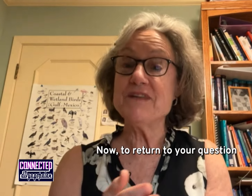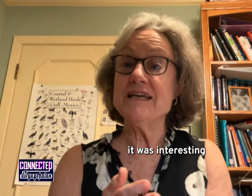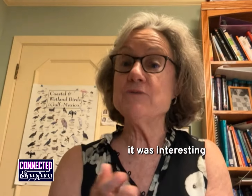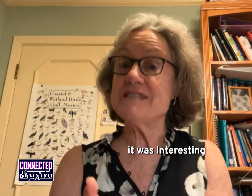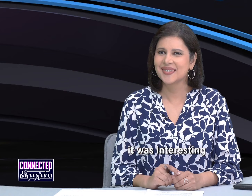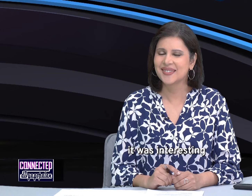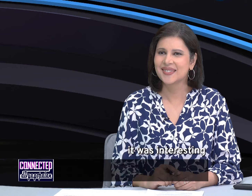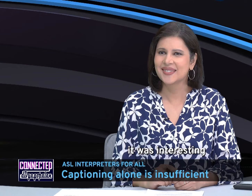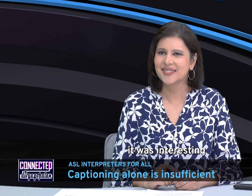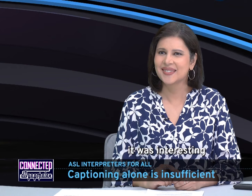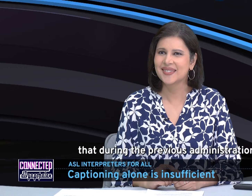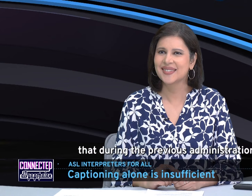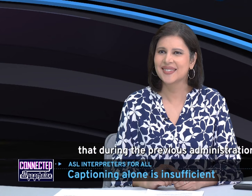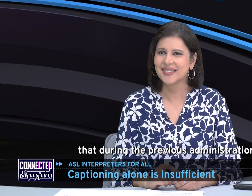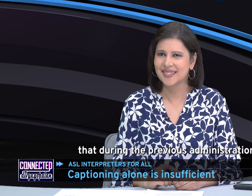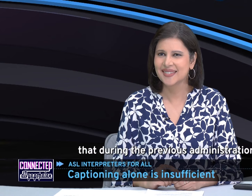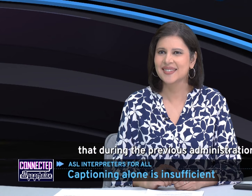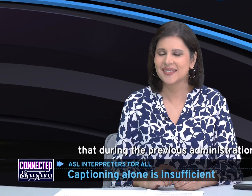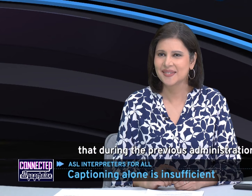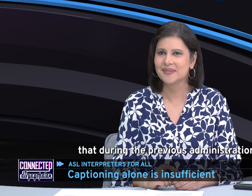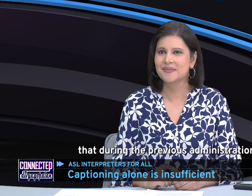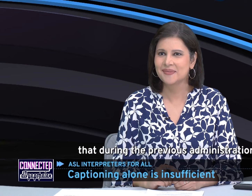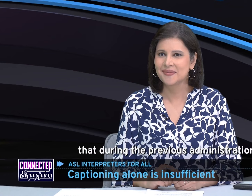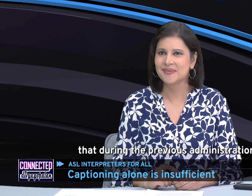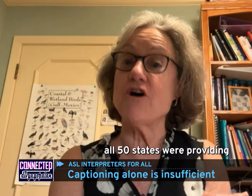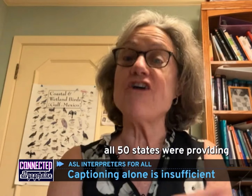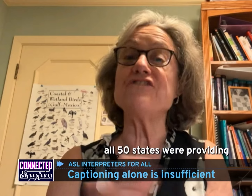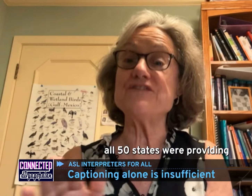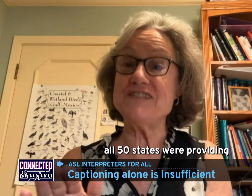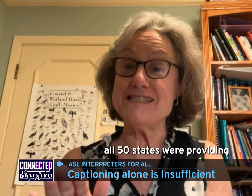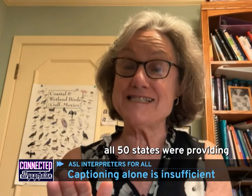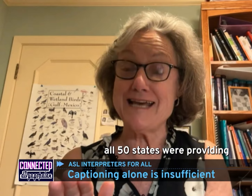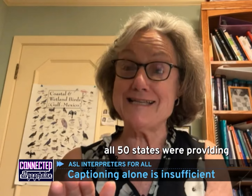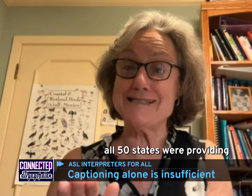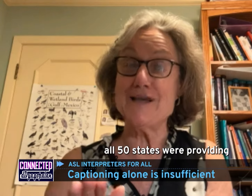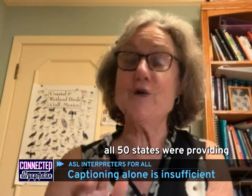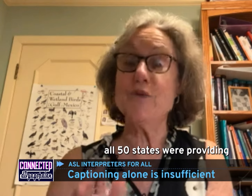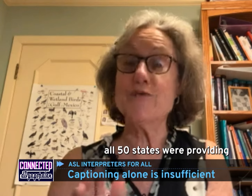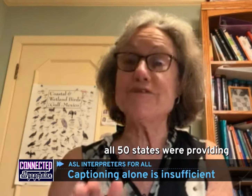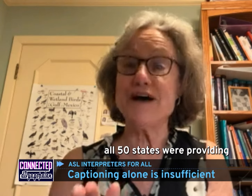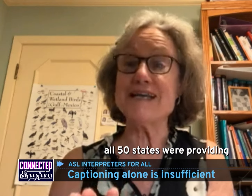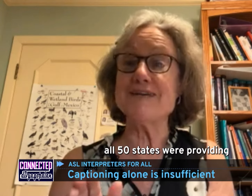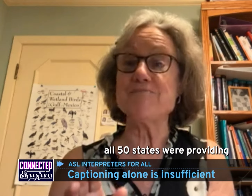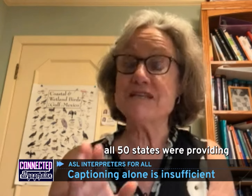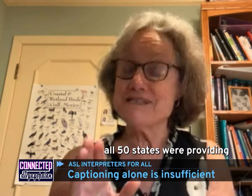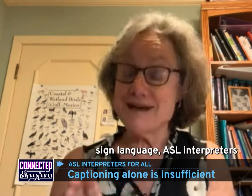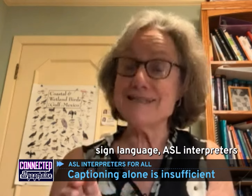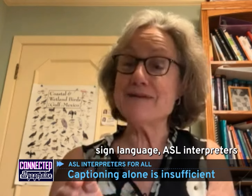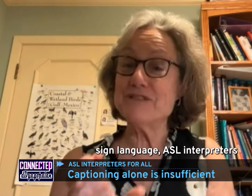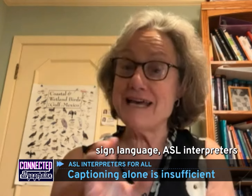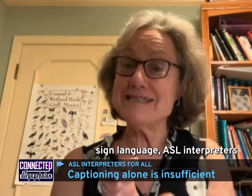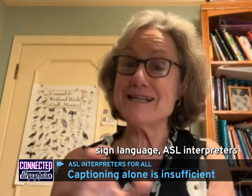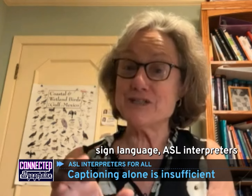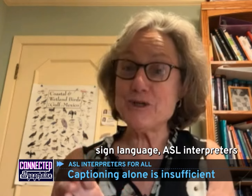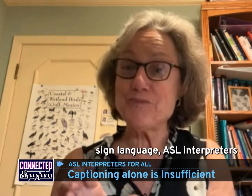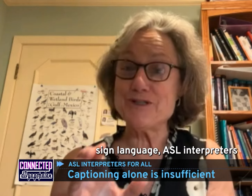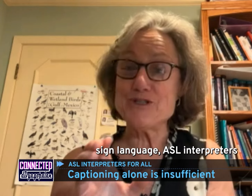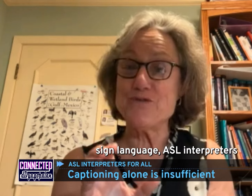it was interesting that during the previous administration, all 50 states were providing sign language ASL interpreters for